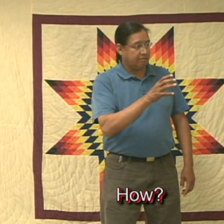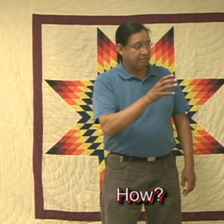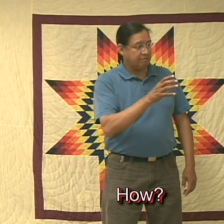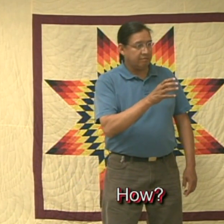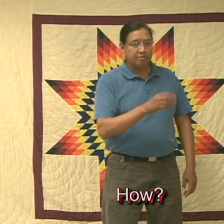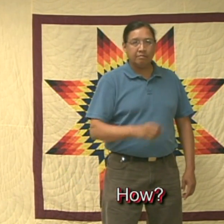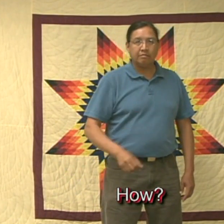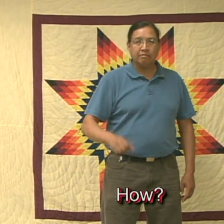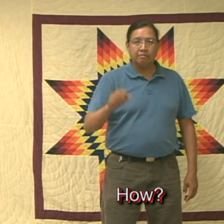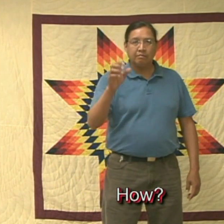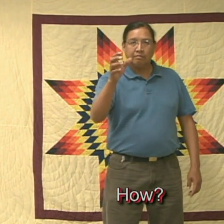Doket.